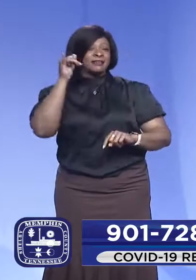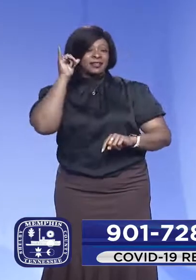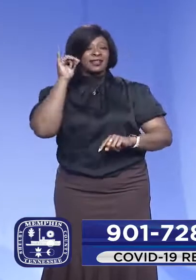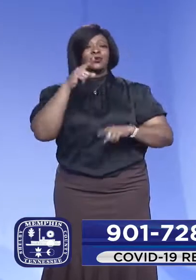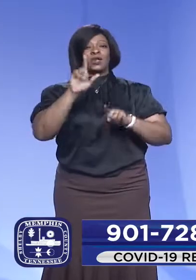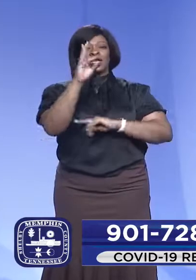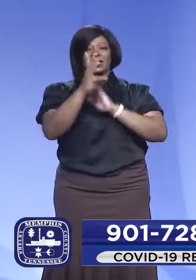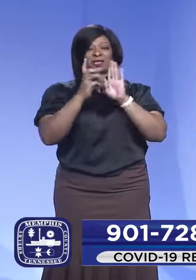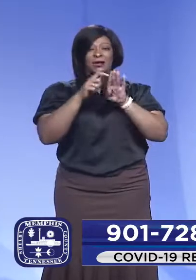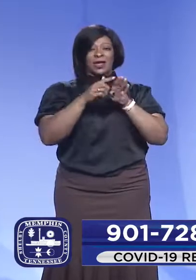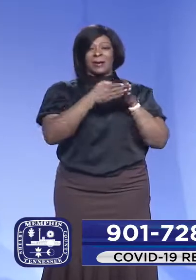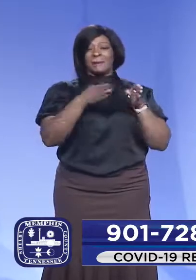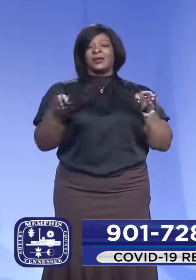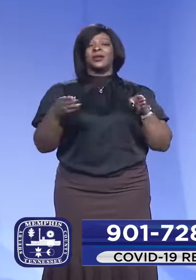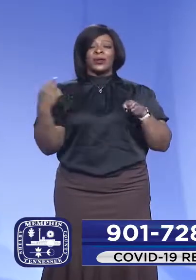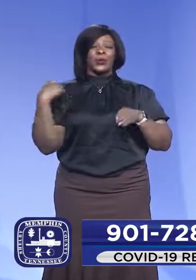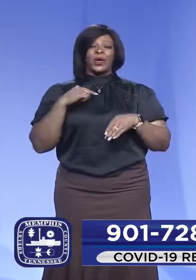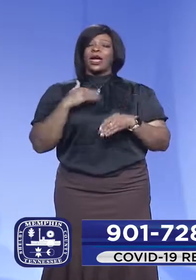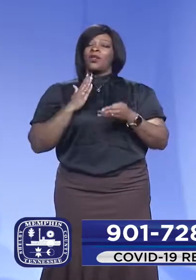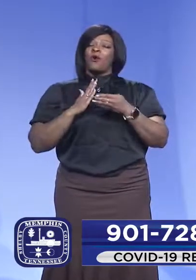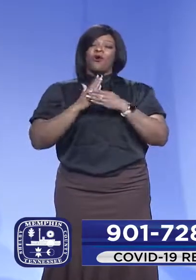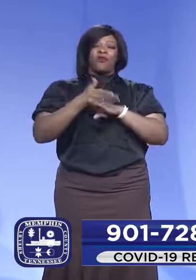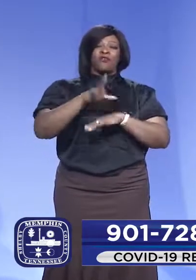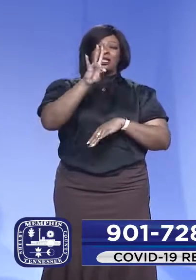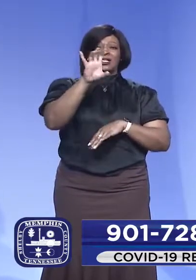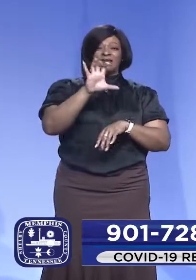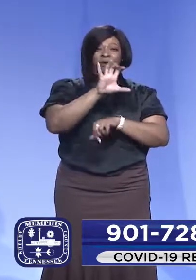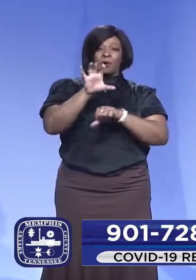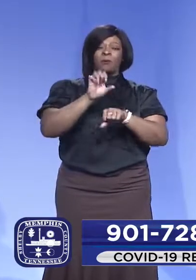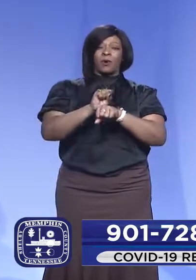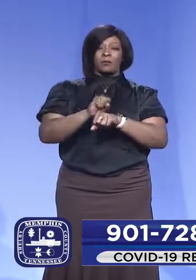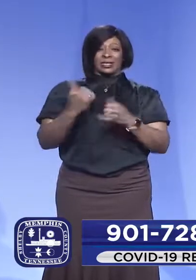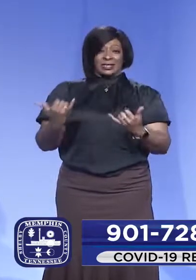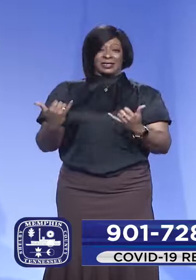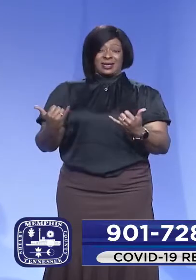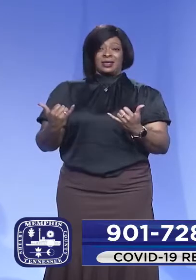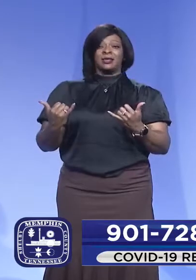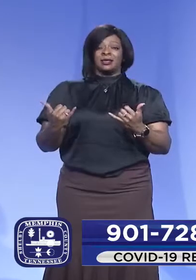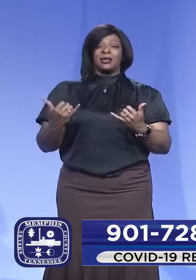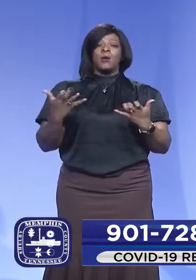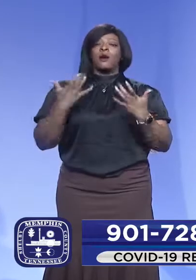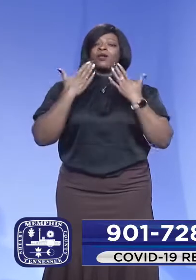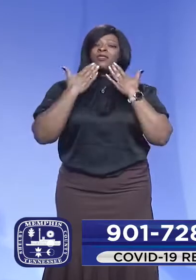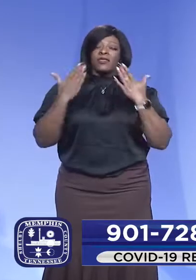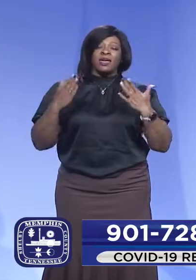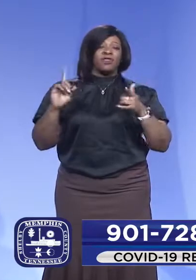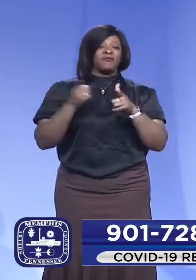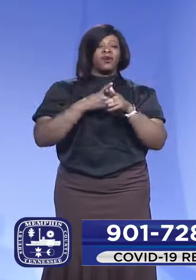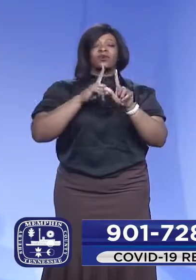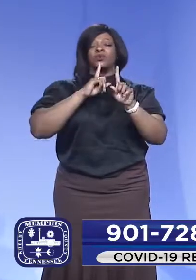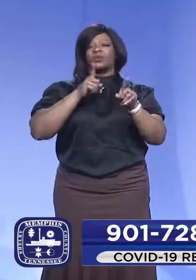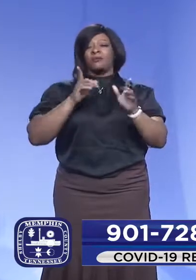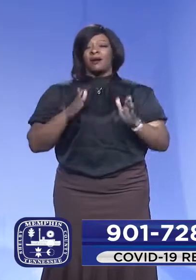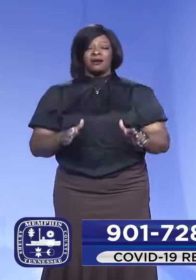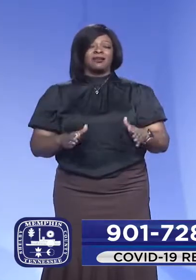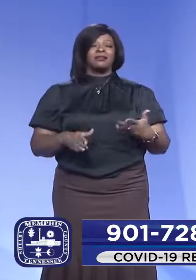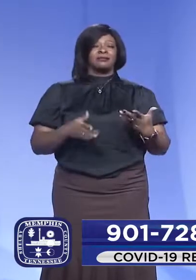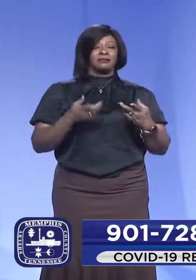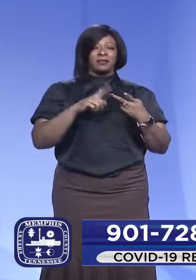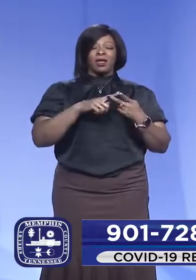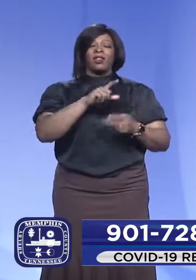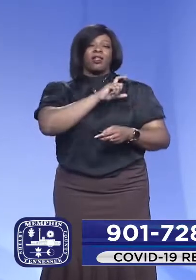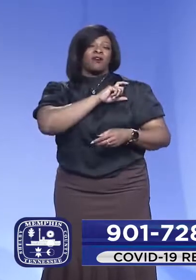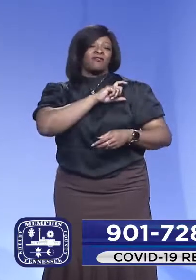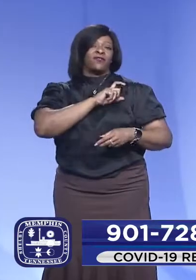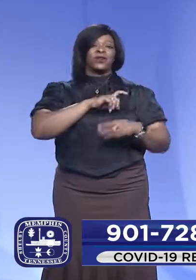6-hour period. And we had over 700 appointments for today. So I want to thank our first responders, our law